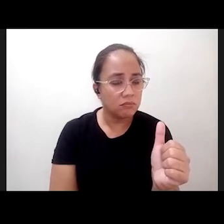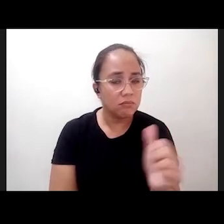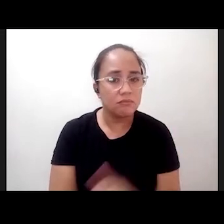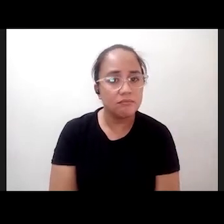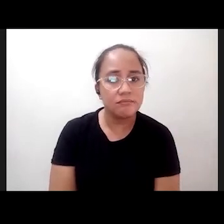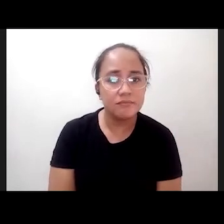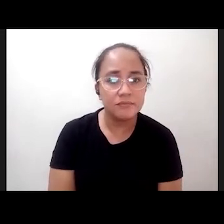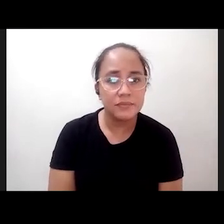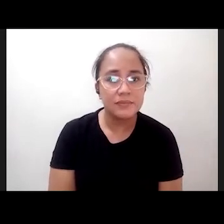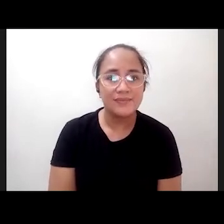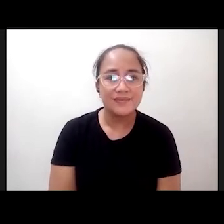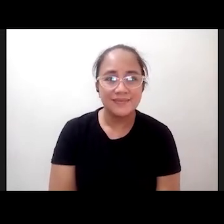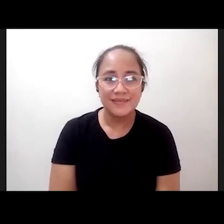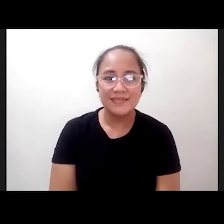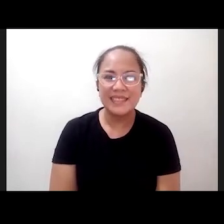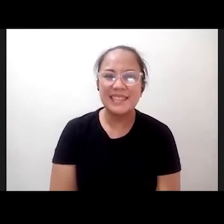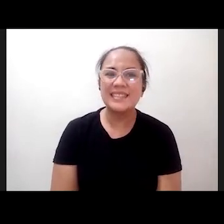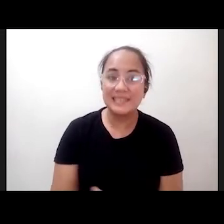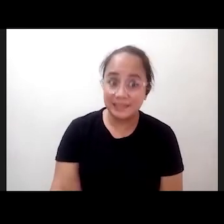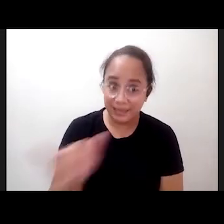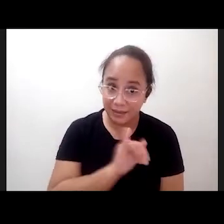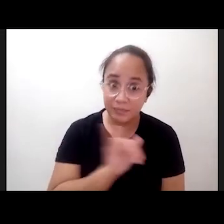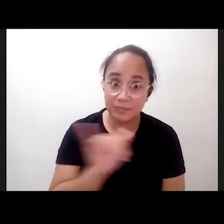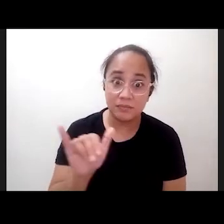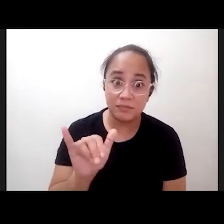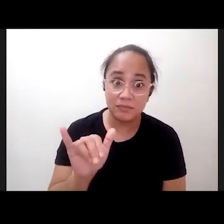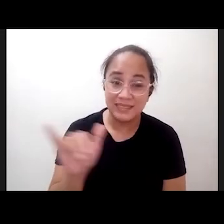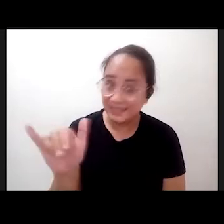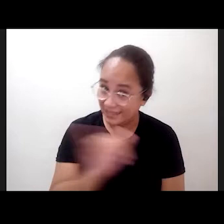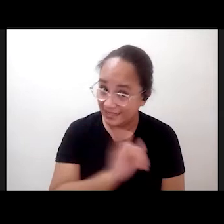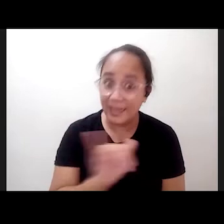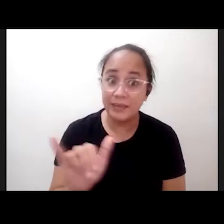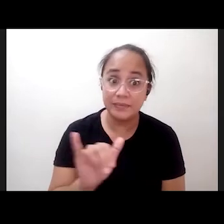Exactly the same. The same.